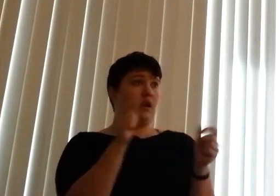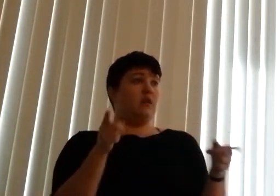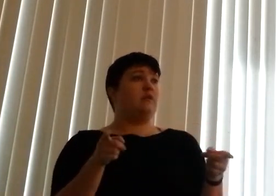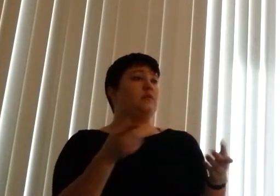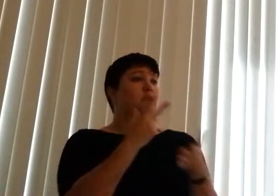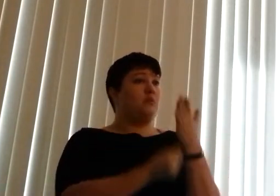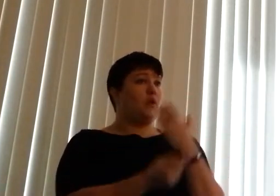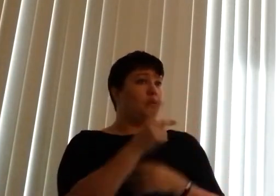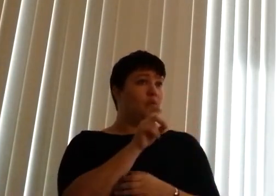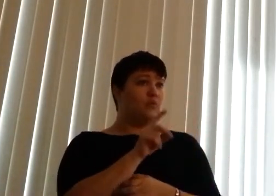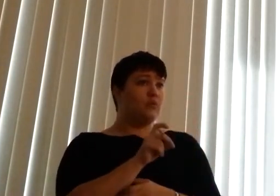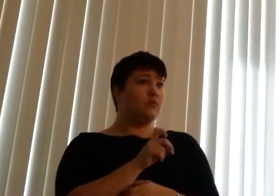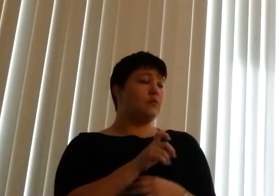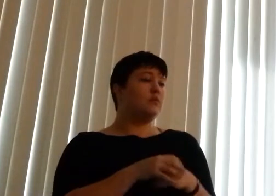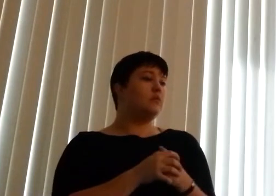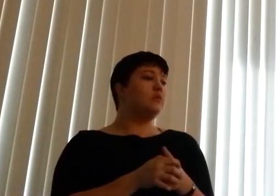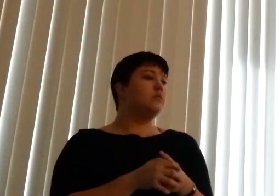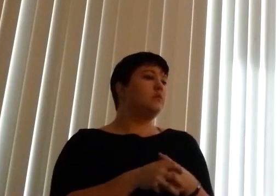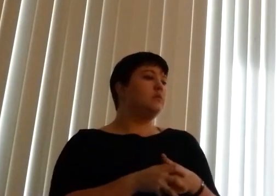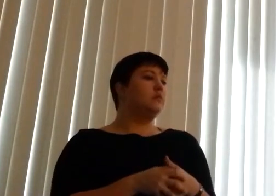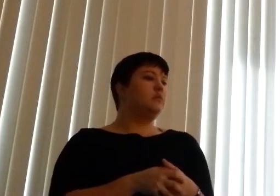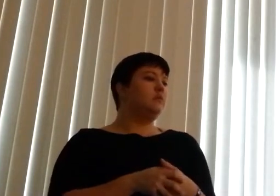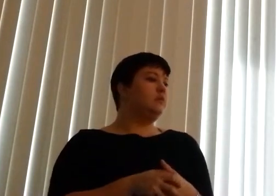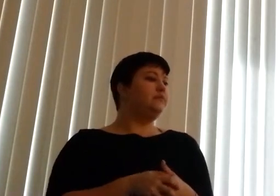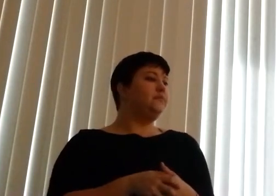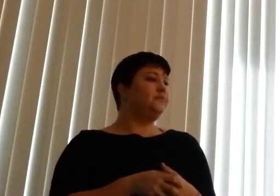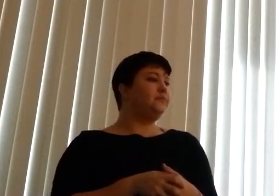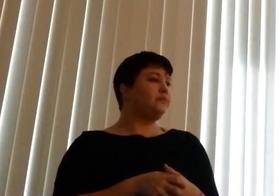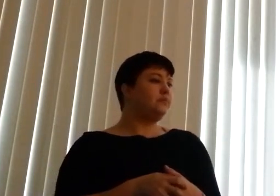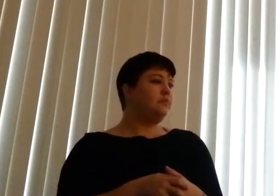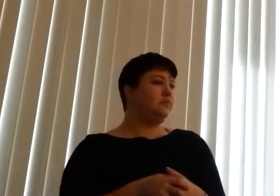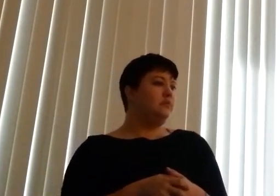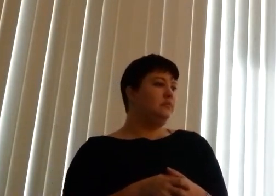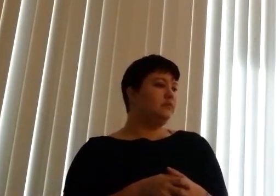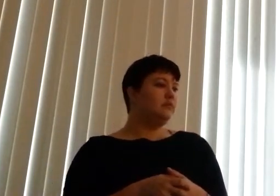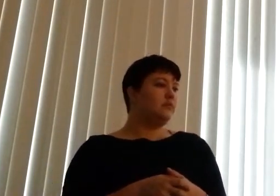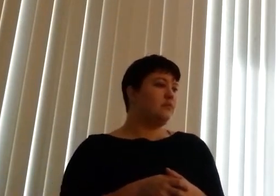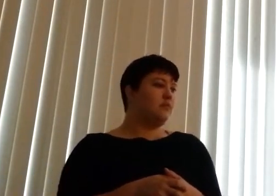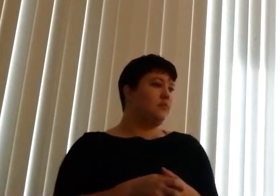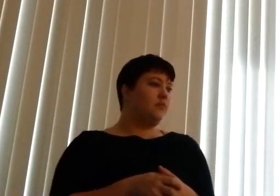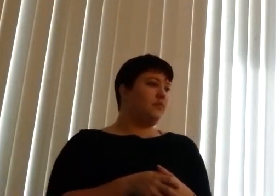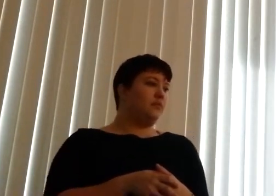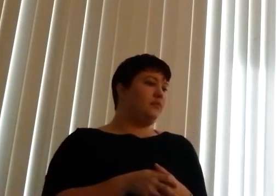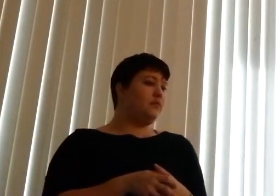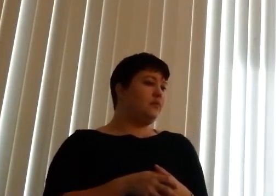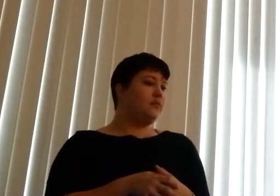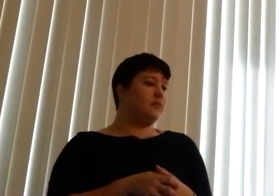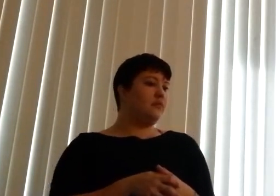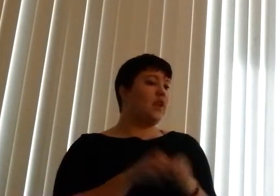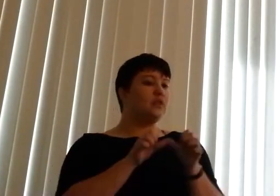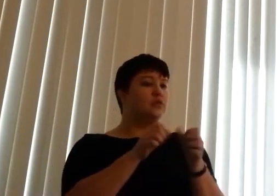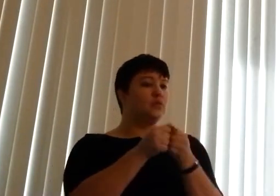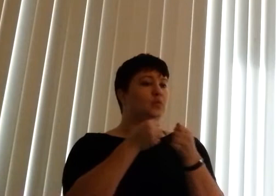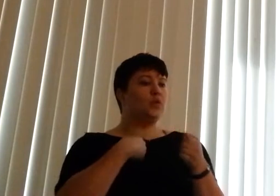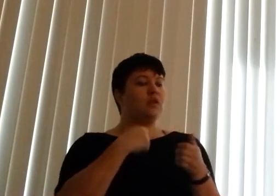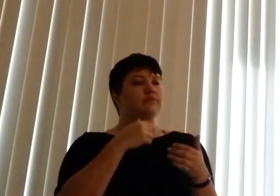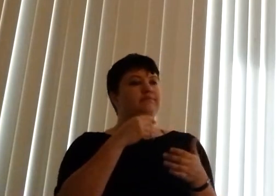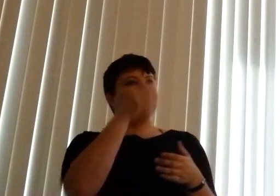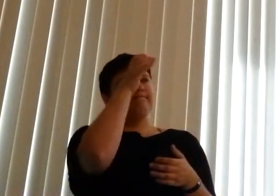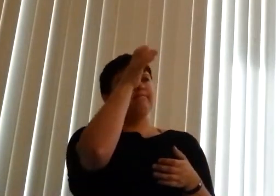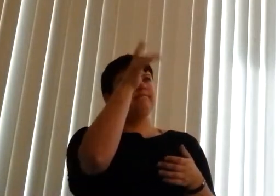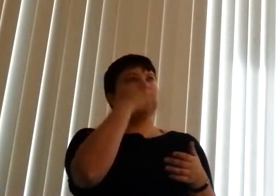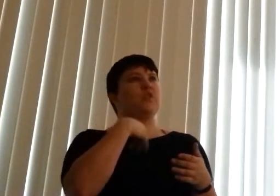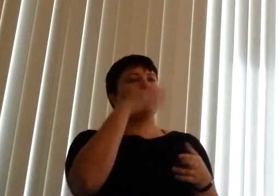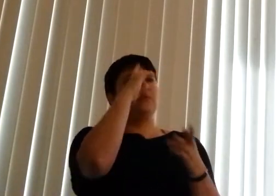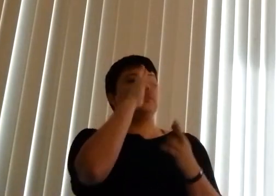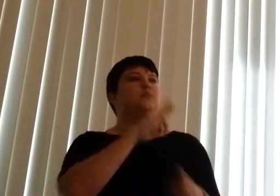the unequal lifespan case are in accordance with the principle of respect for persons? That's what people like me want